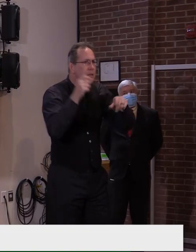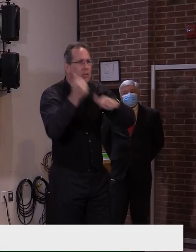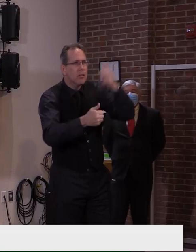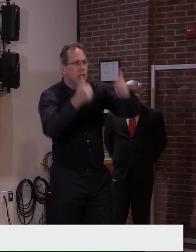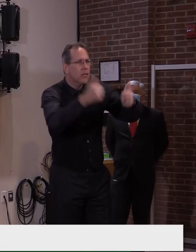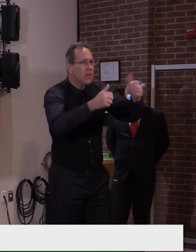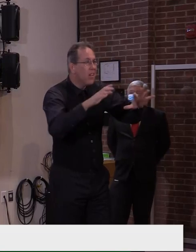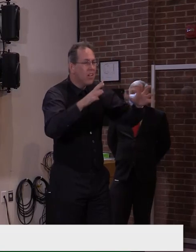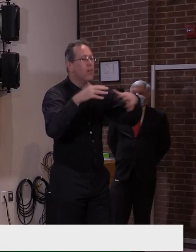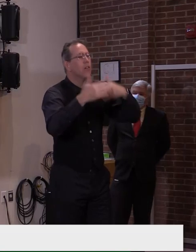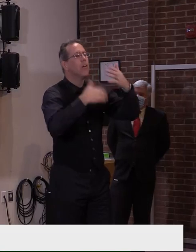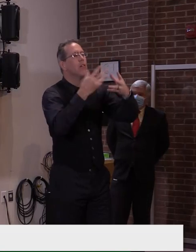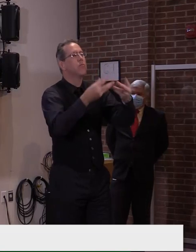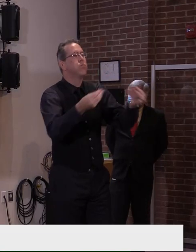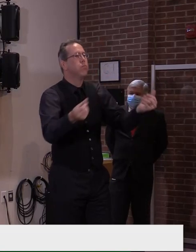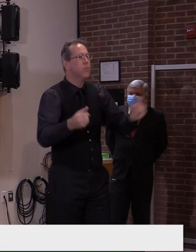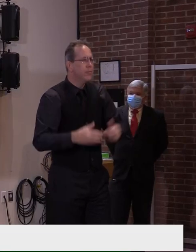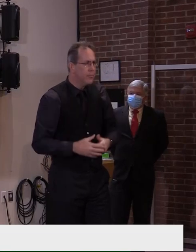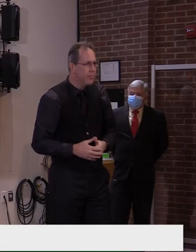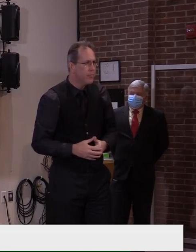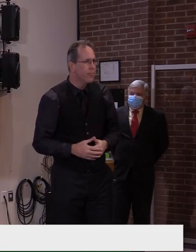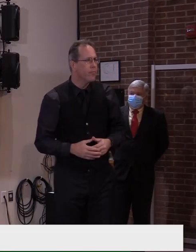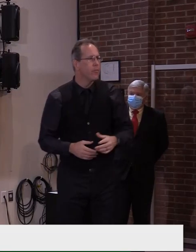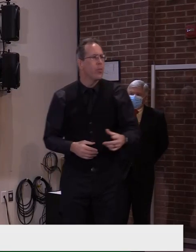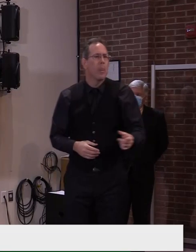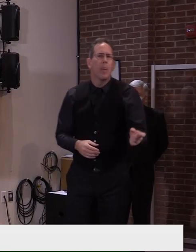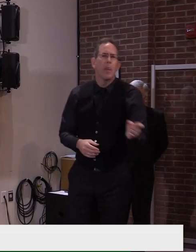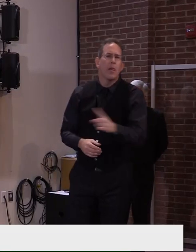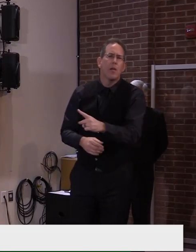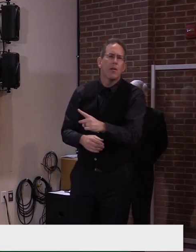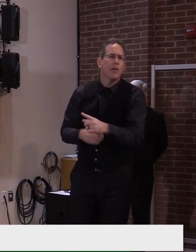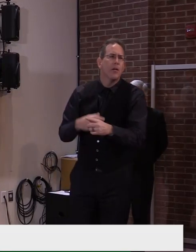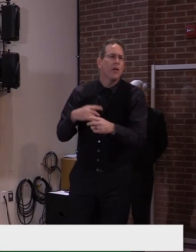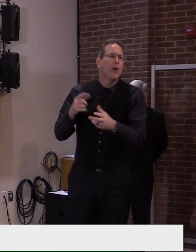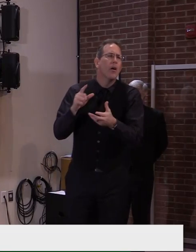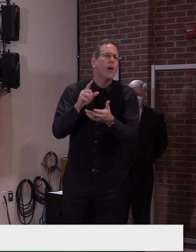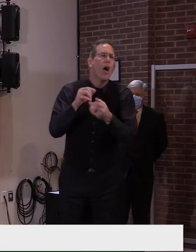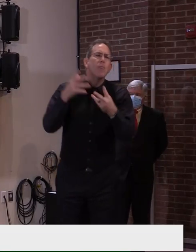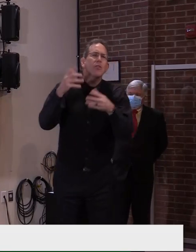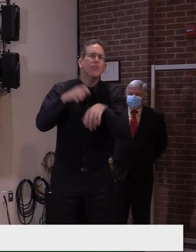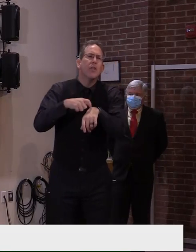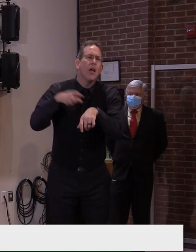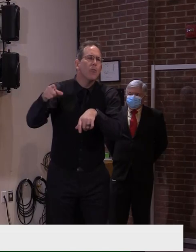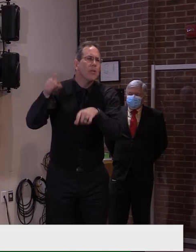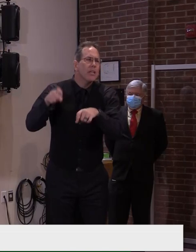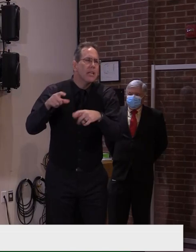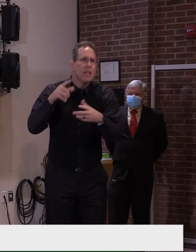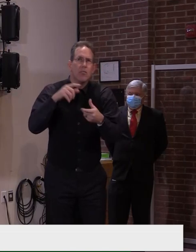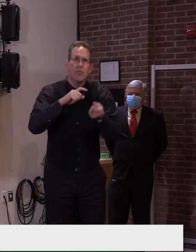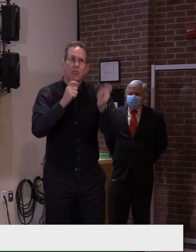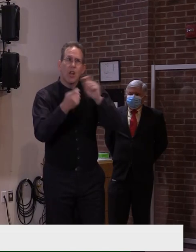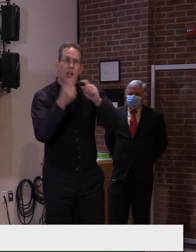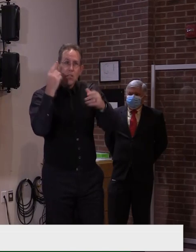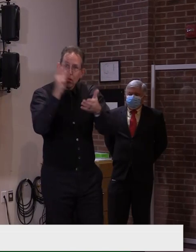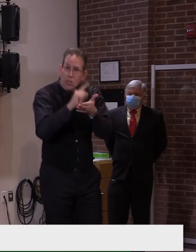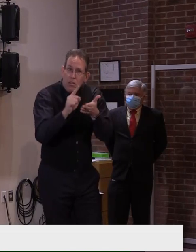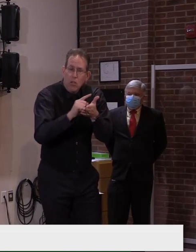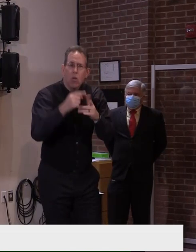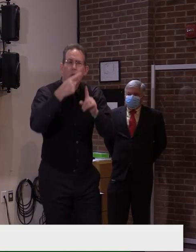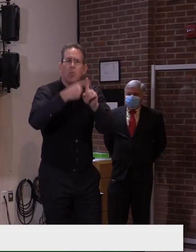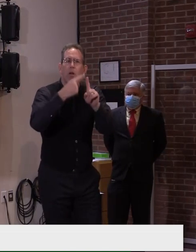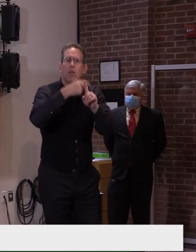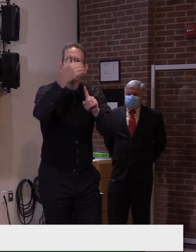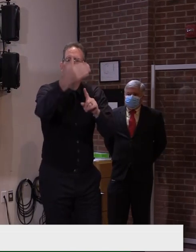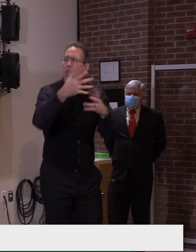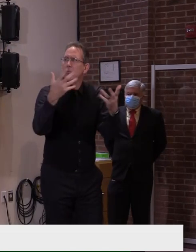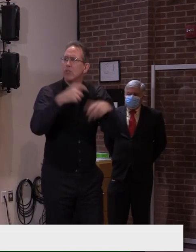the data that's released every day? No, I'd say it's in evolution, and it's occurring now, but